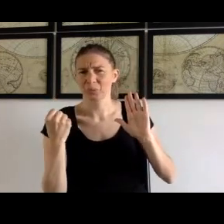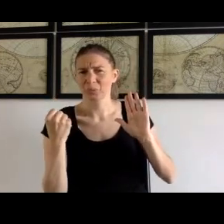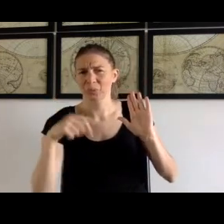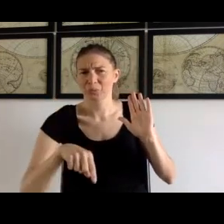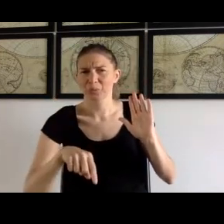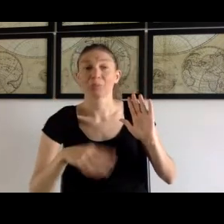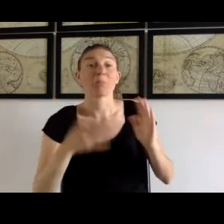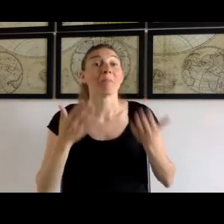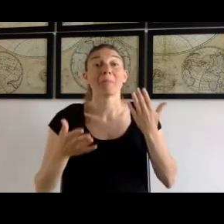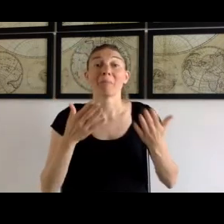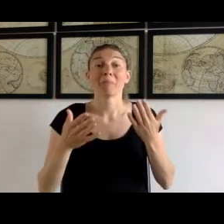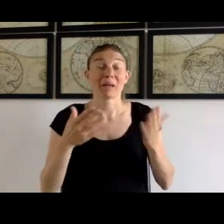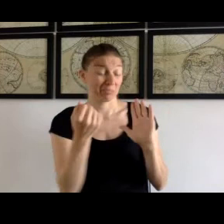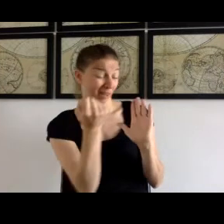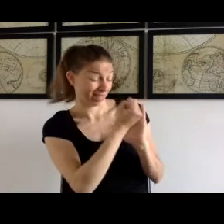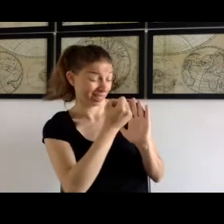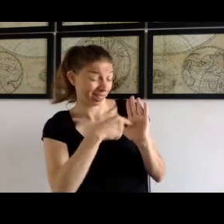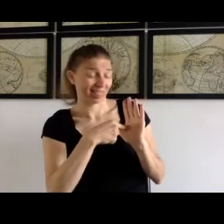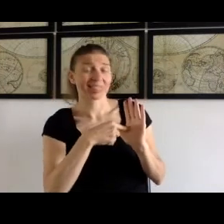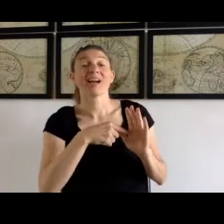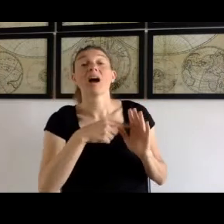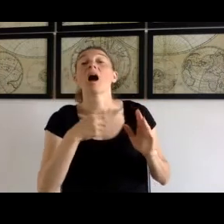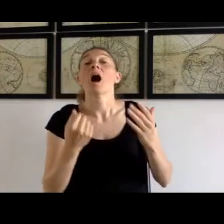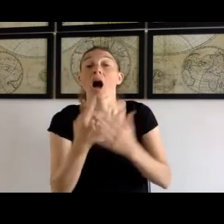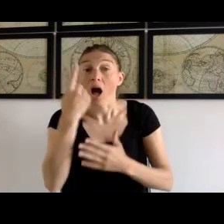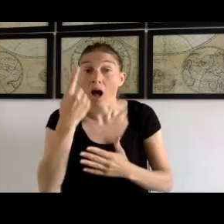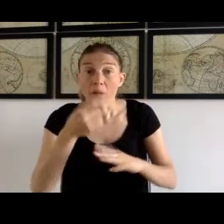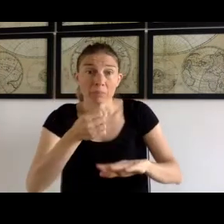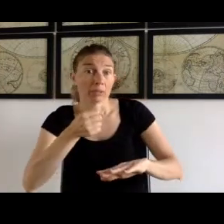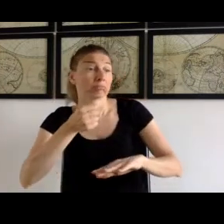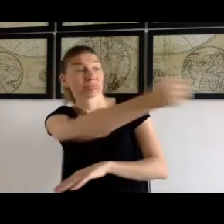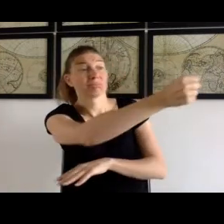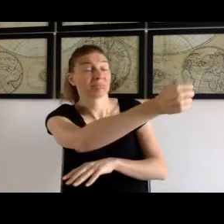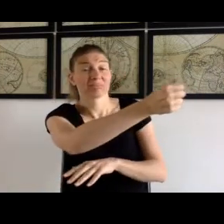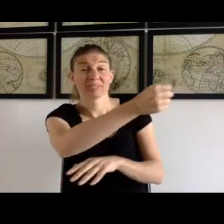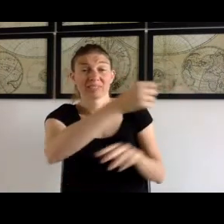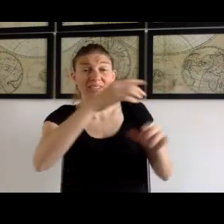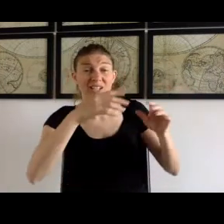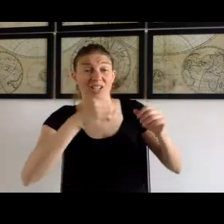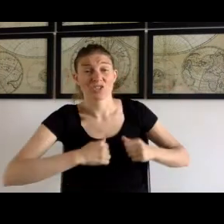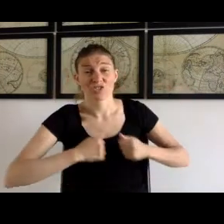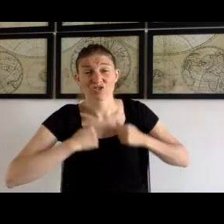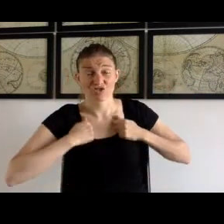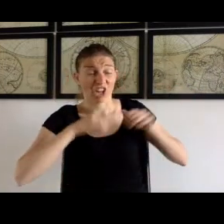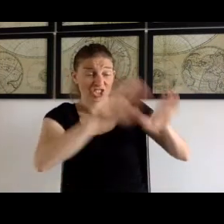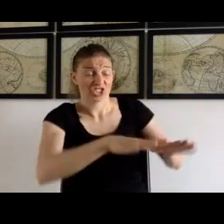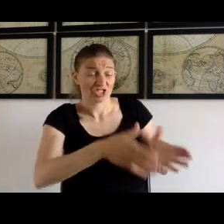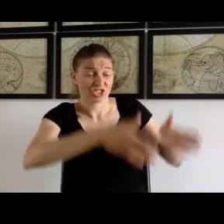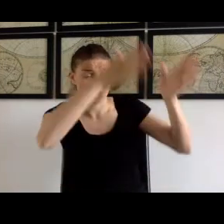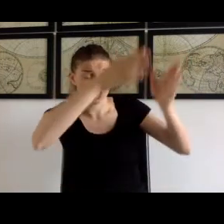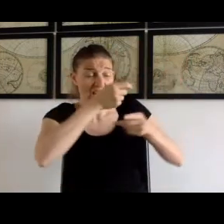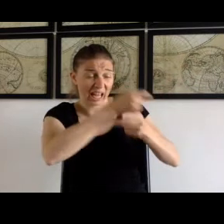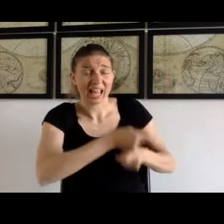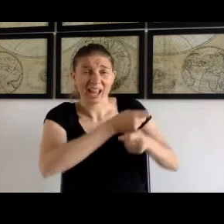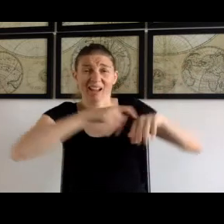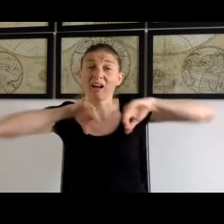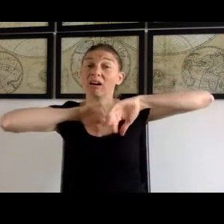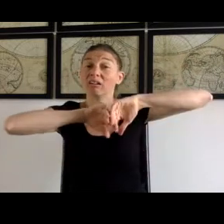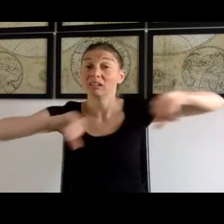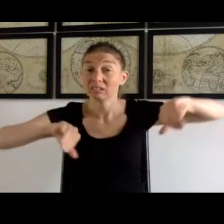care, this means that the person are not supported. remain segregate, remain